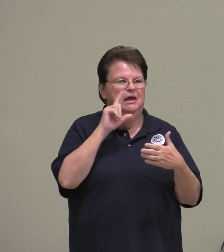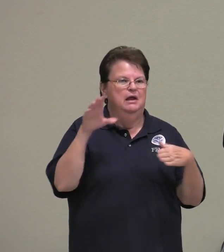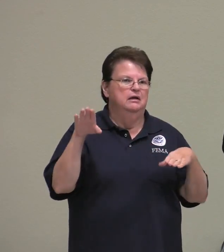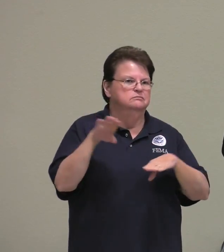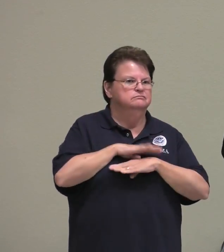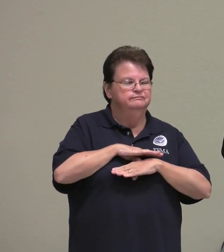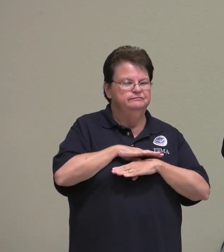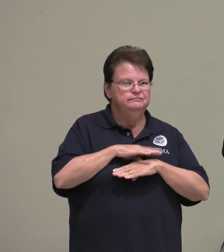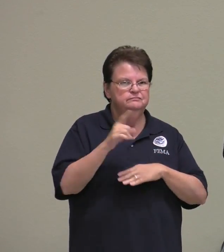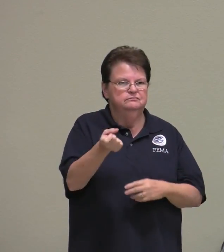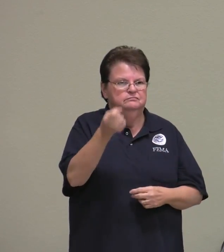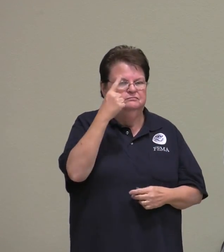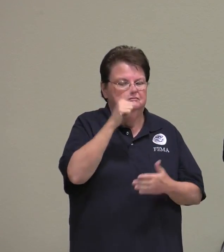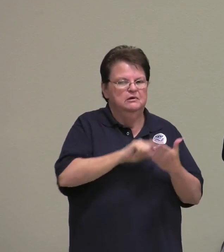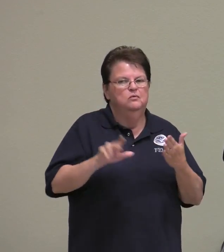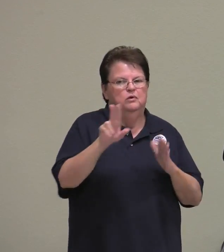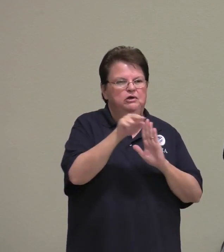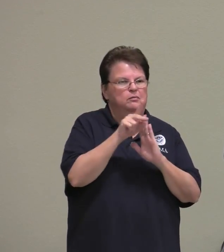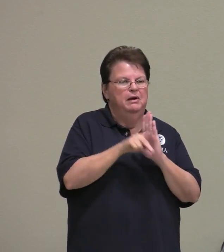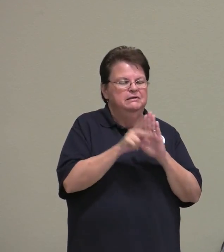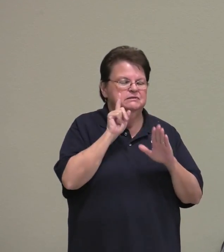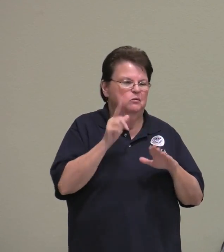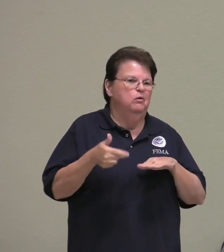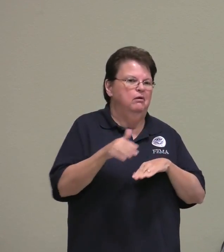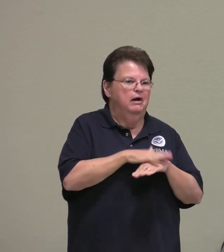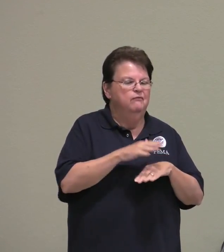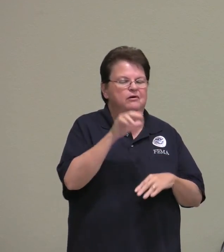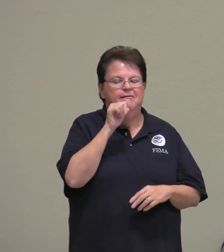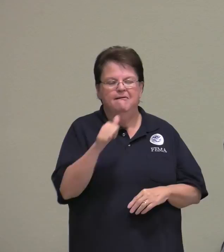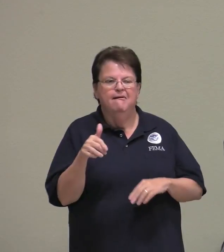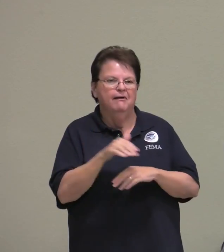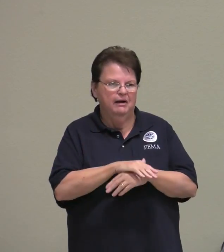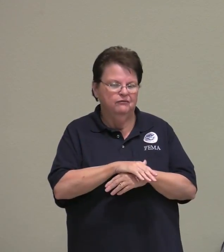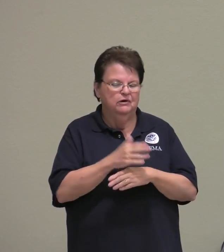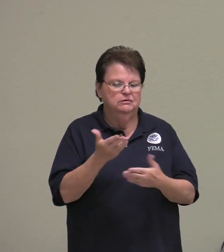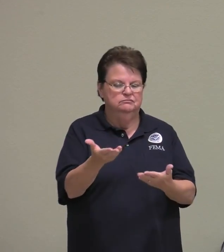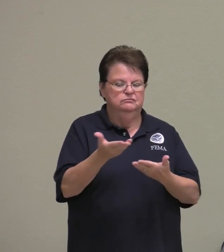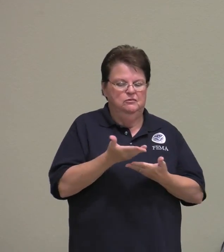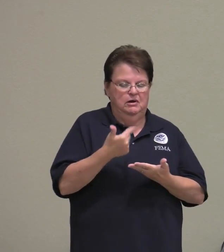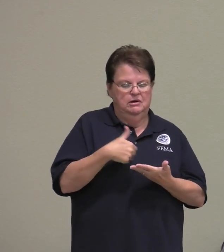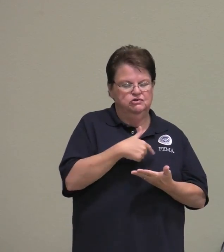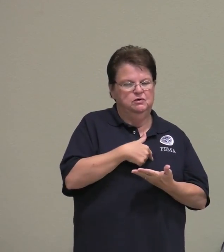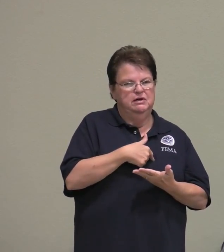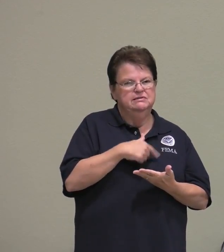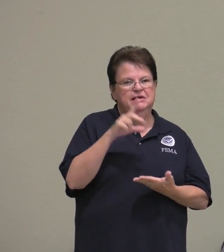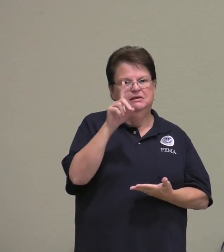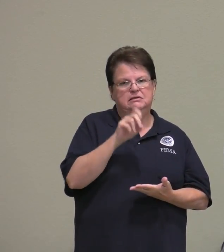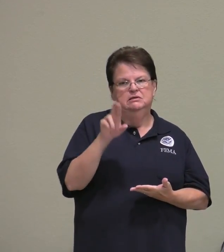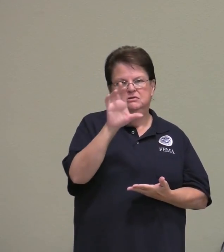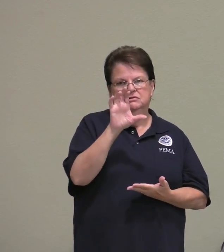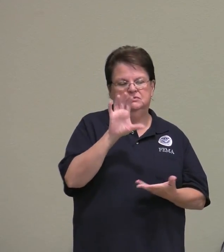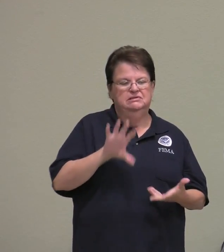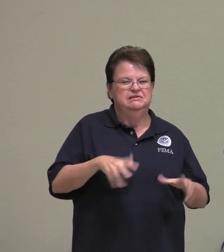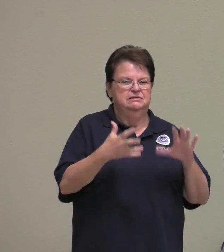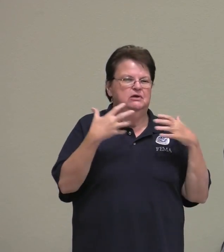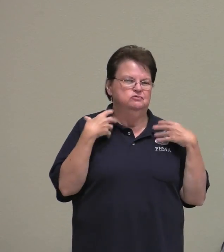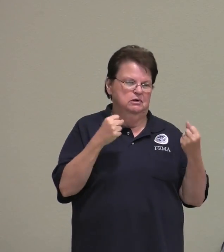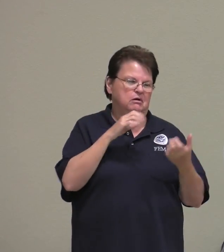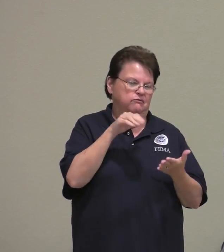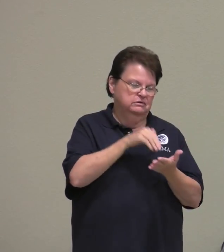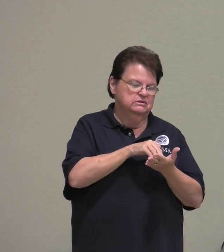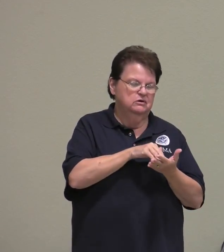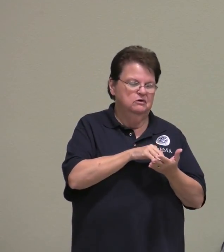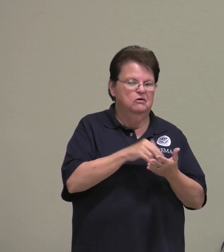settlement where we understand what your policy will cover and will not cover bring that to us at the disaster recovery center call us on the 1